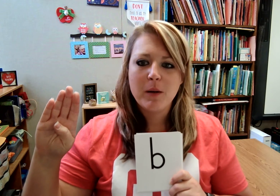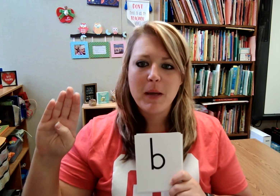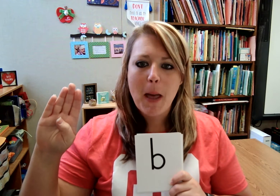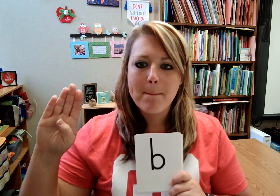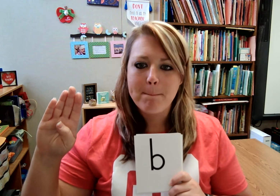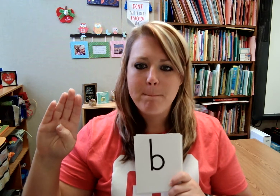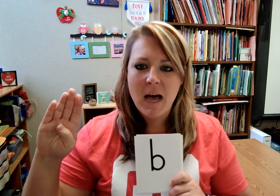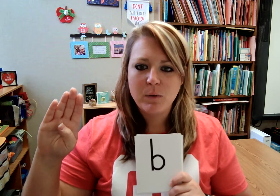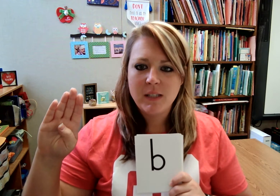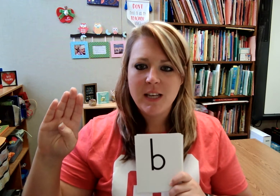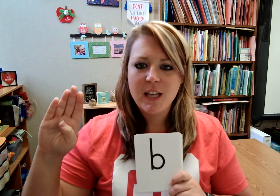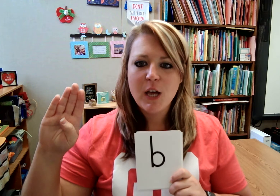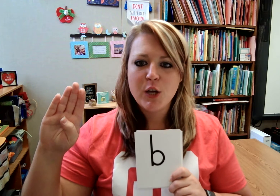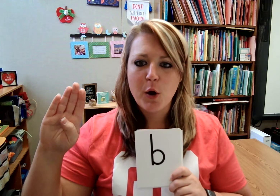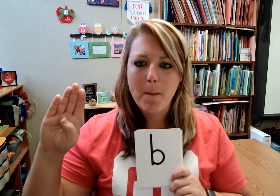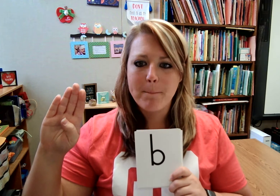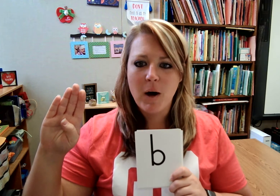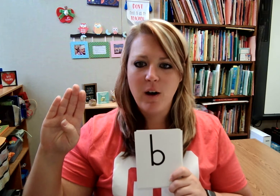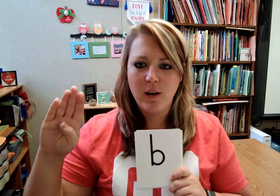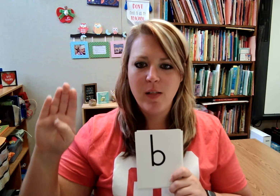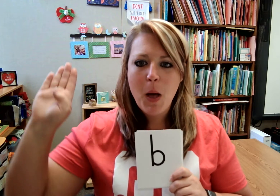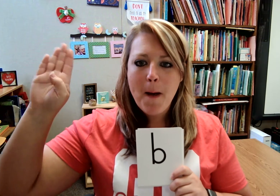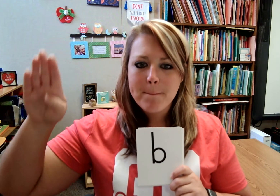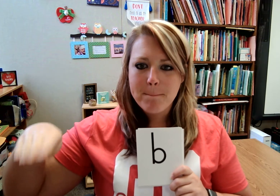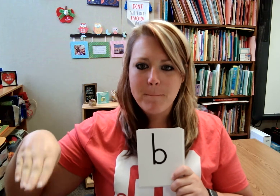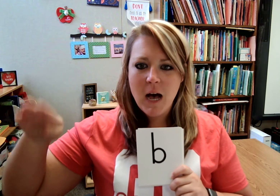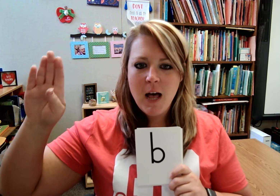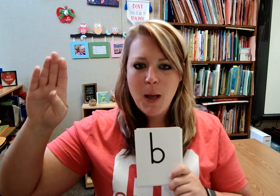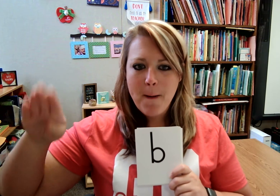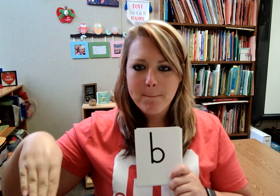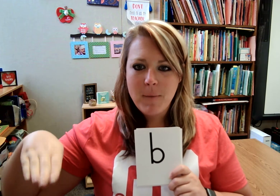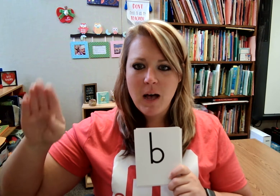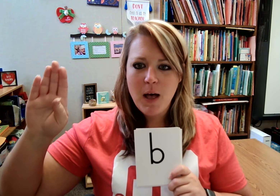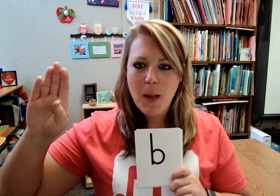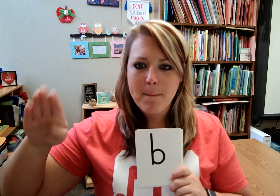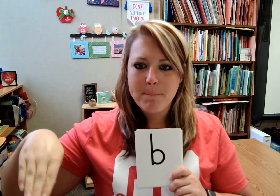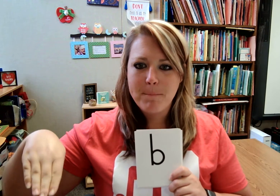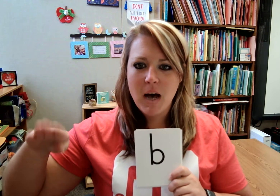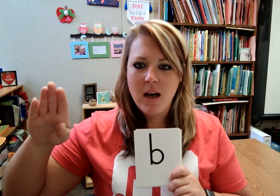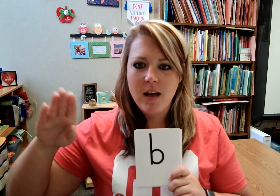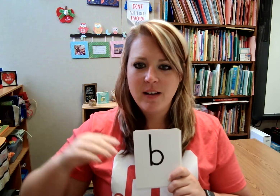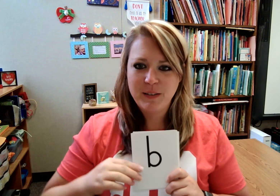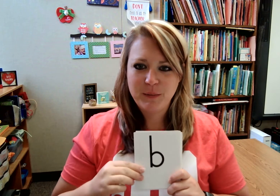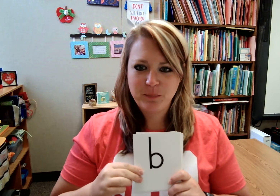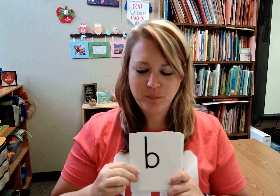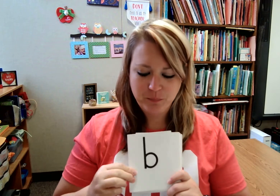be bouncing your ball. B, b, b.